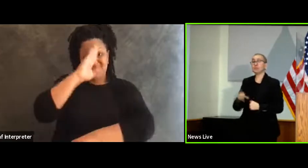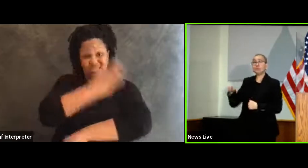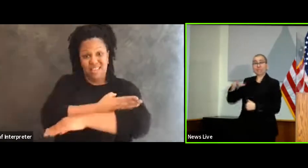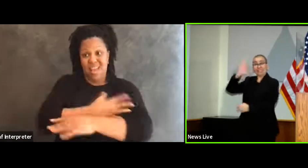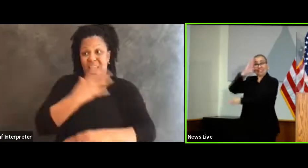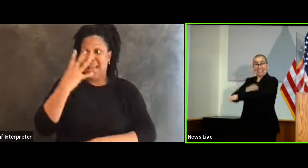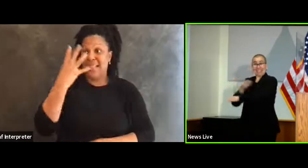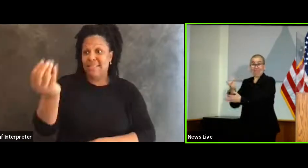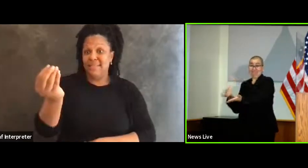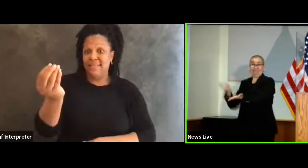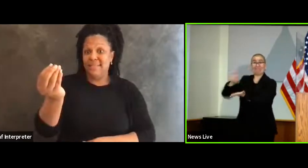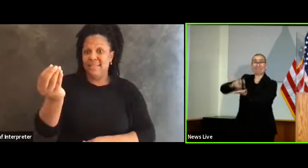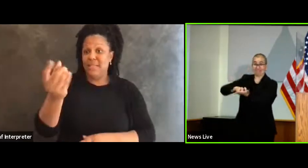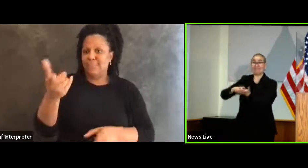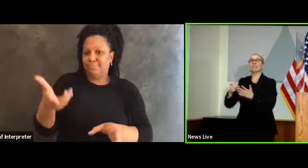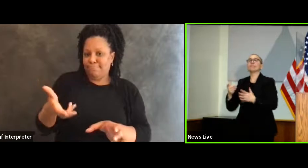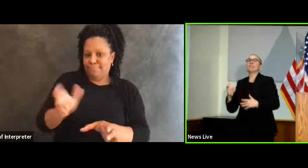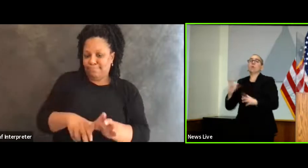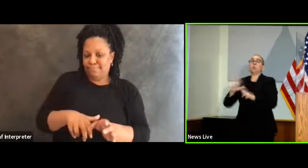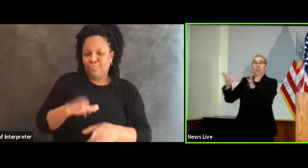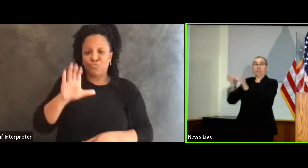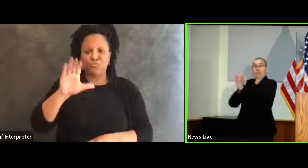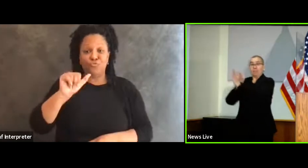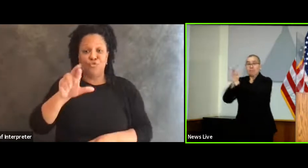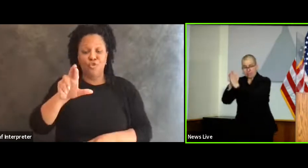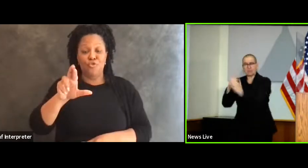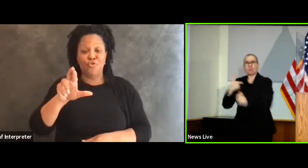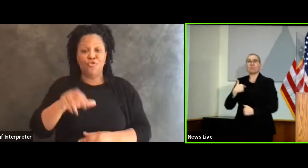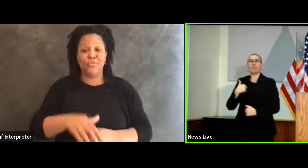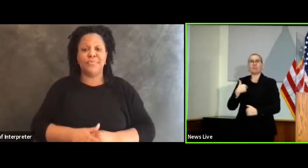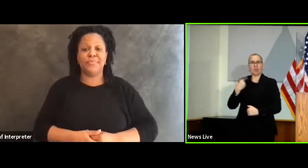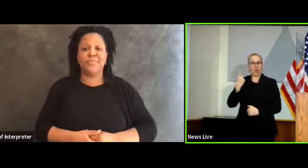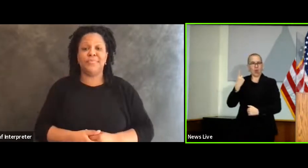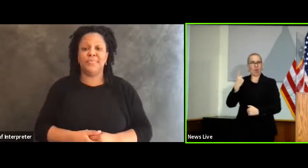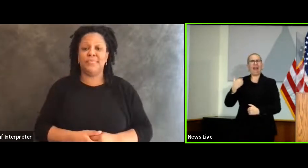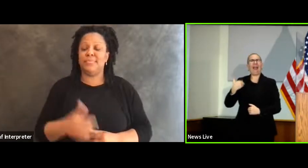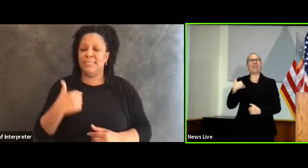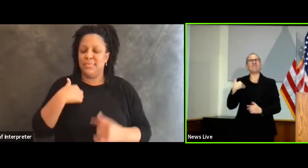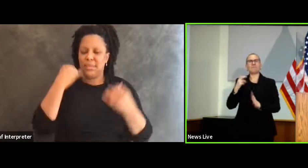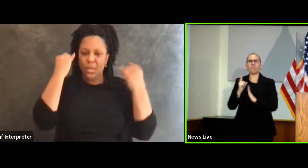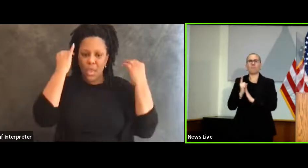drive someplace, I worry about if he's going to return home.